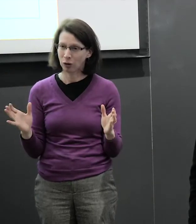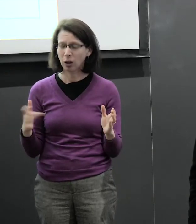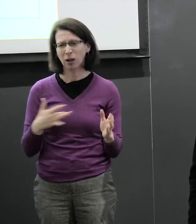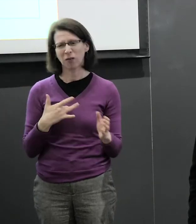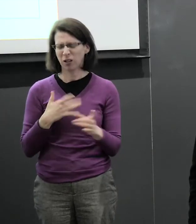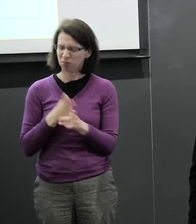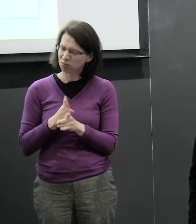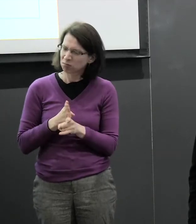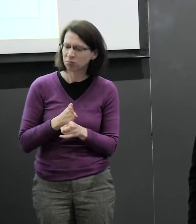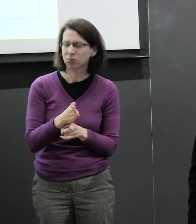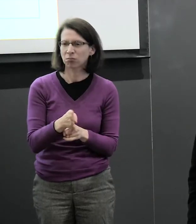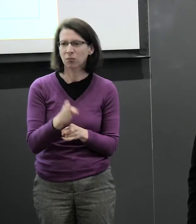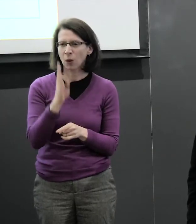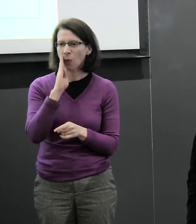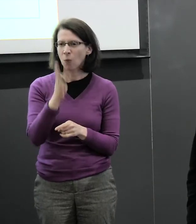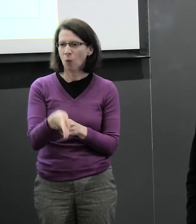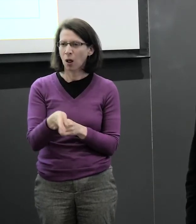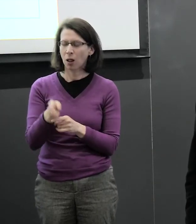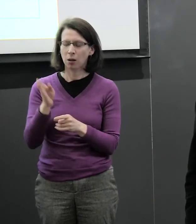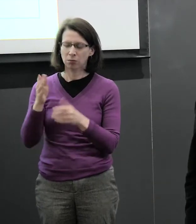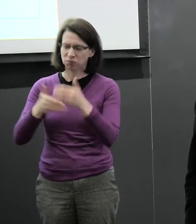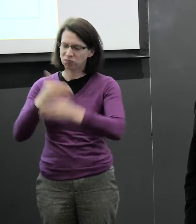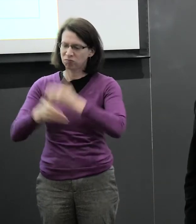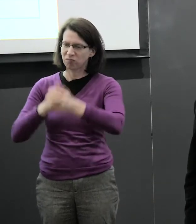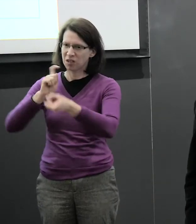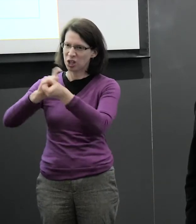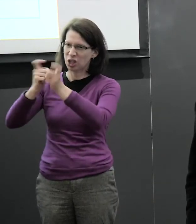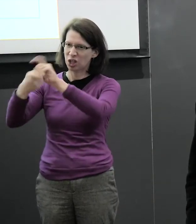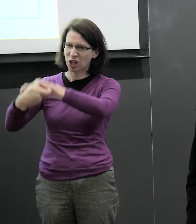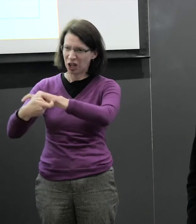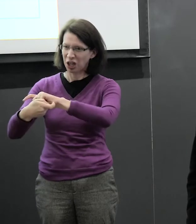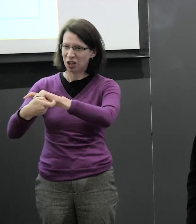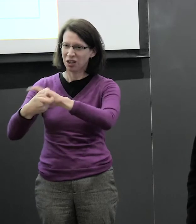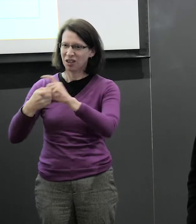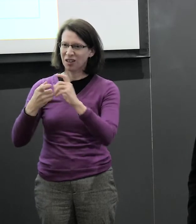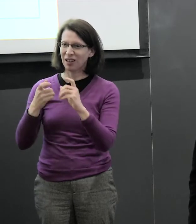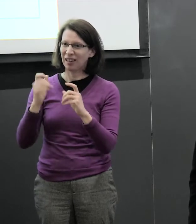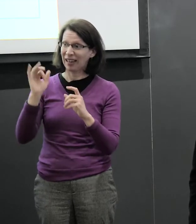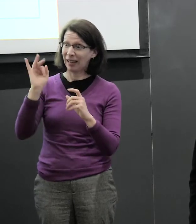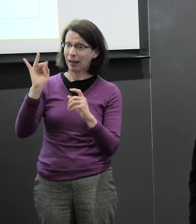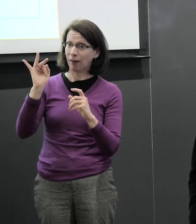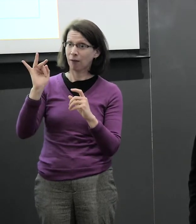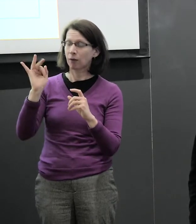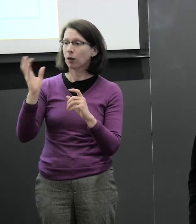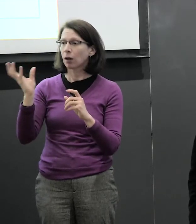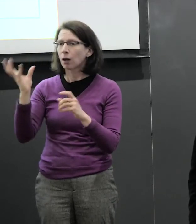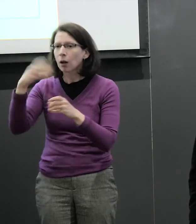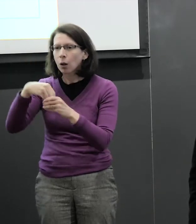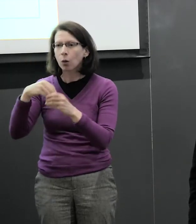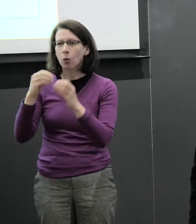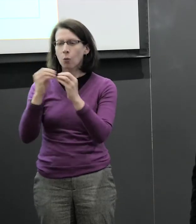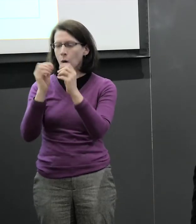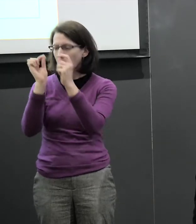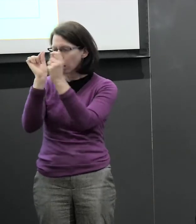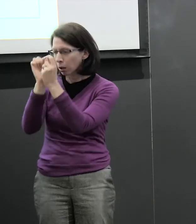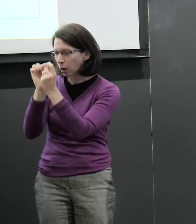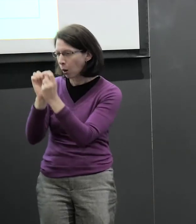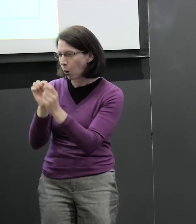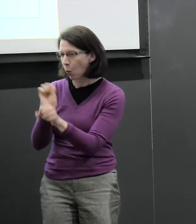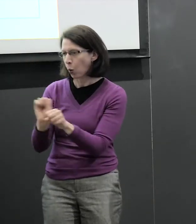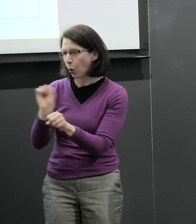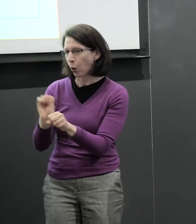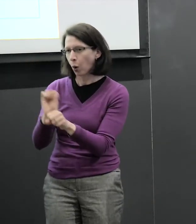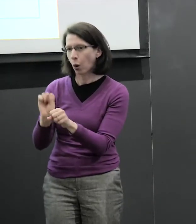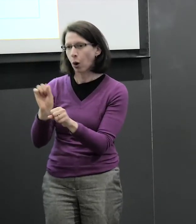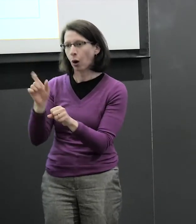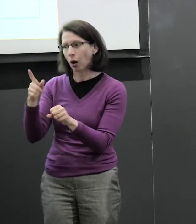field will radically change if we get much more fine-grained work on these topics by people